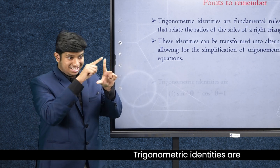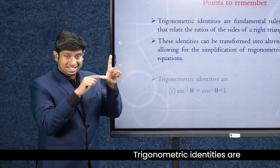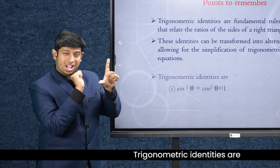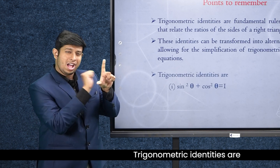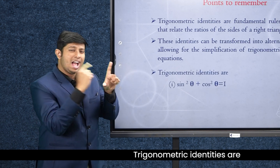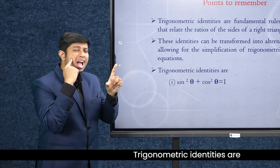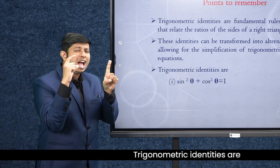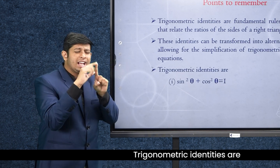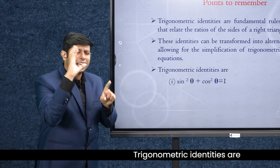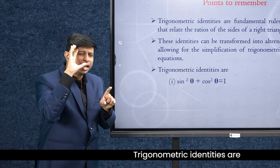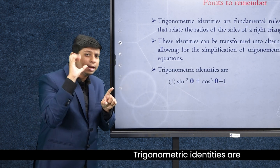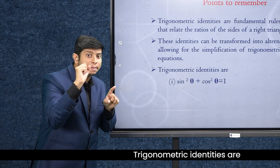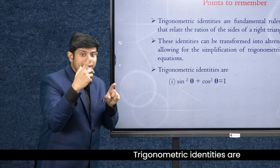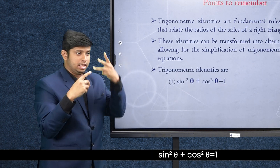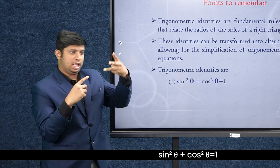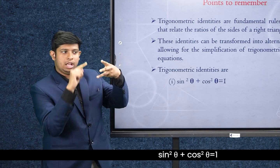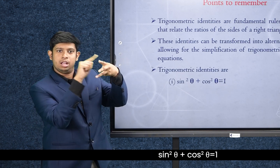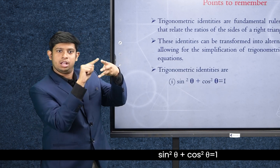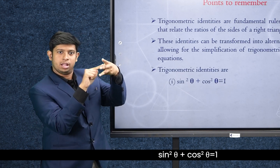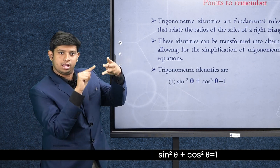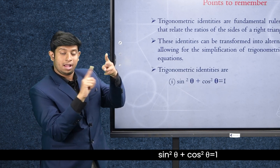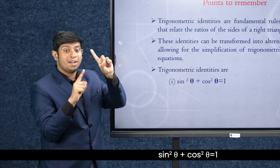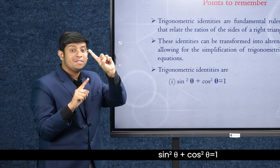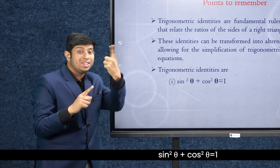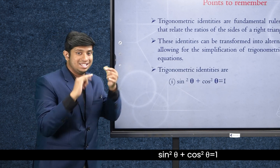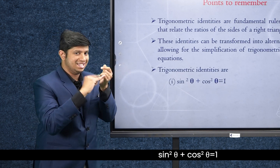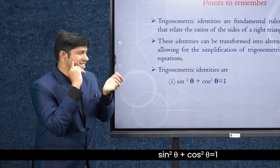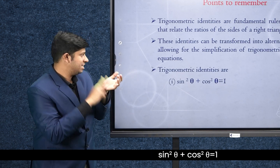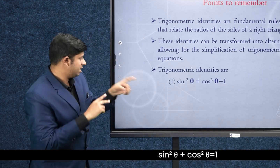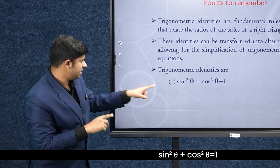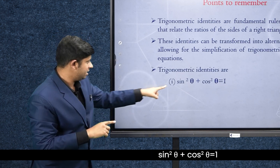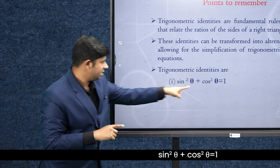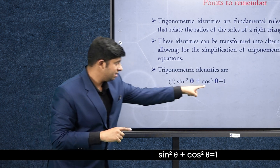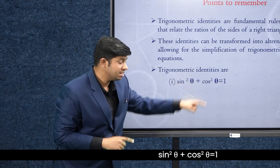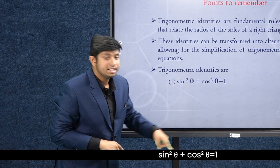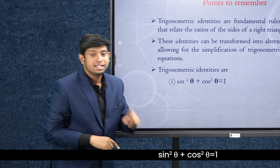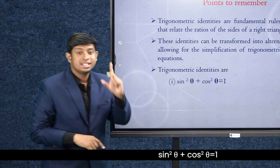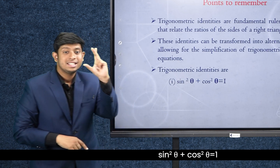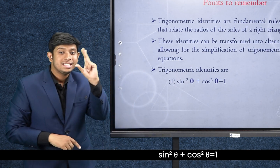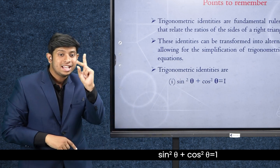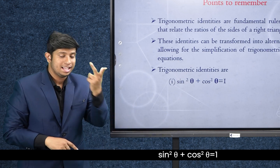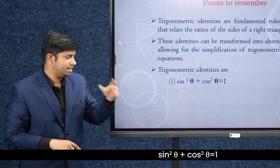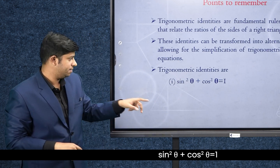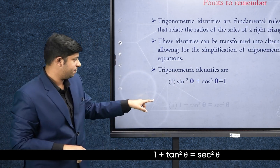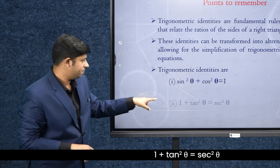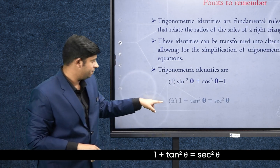Trigonometric identities are sin square theta plus cos square theta is equal to 1. 1 plus tan